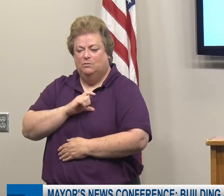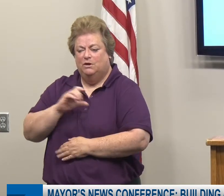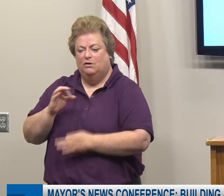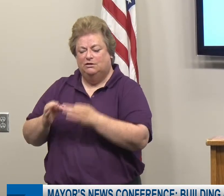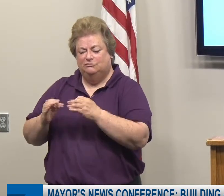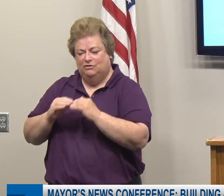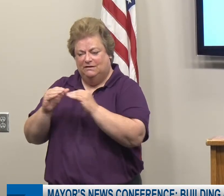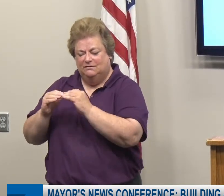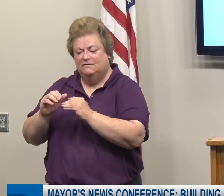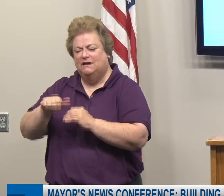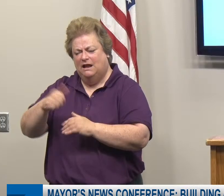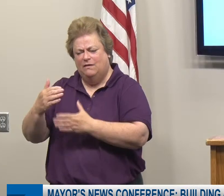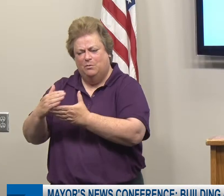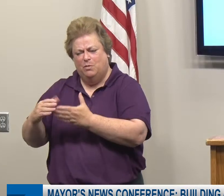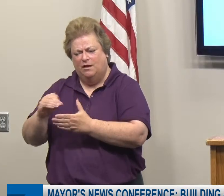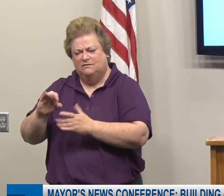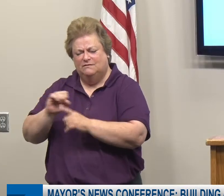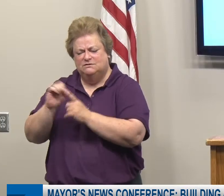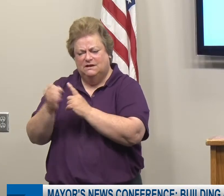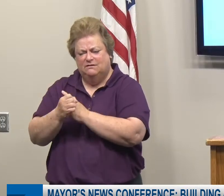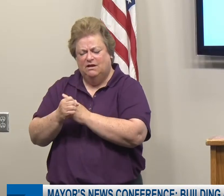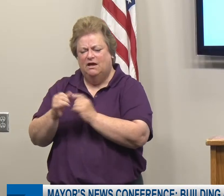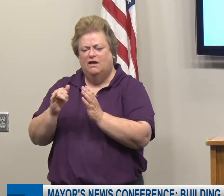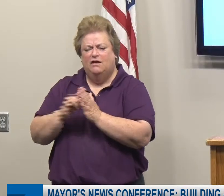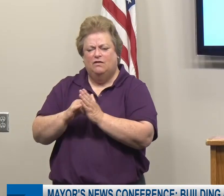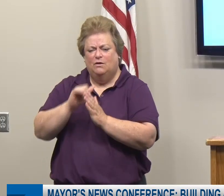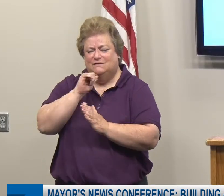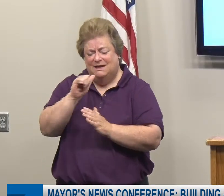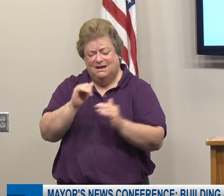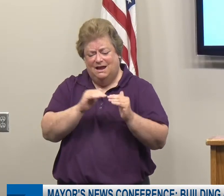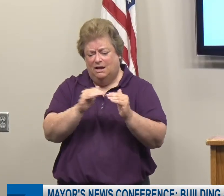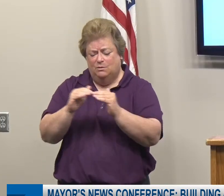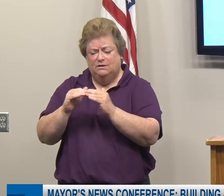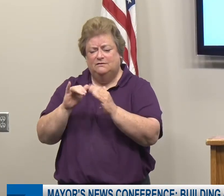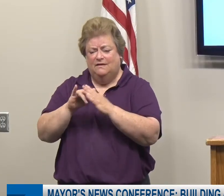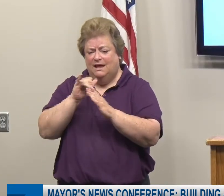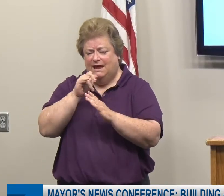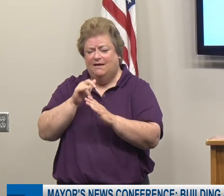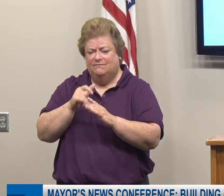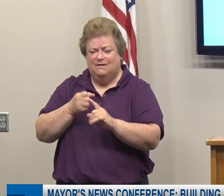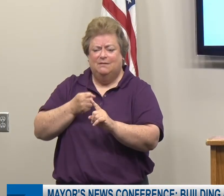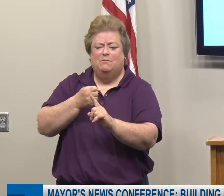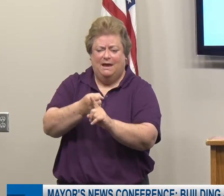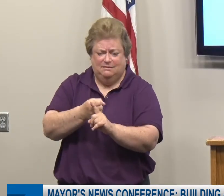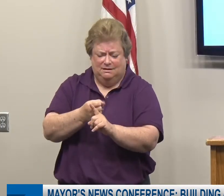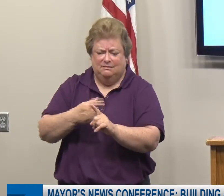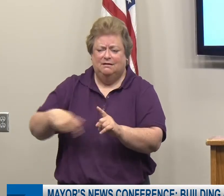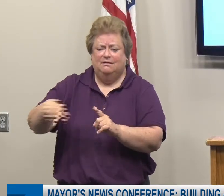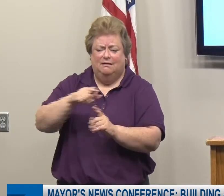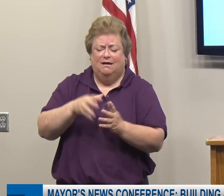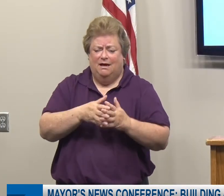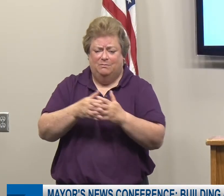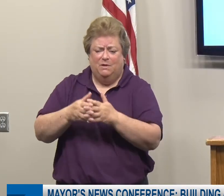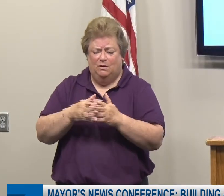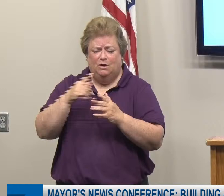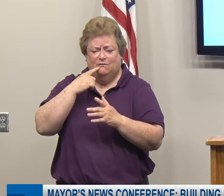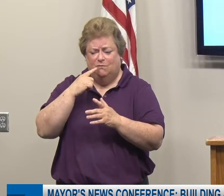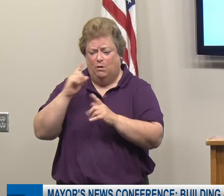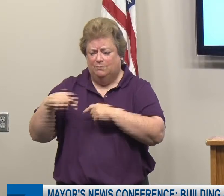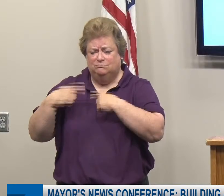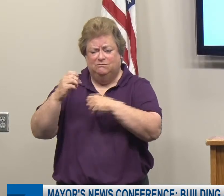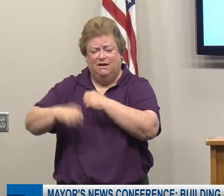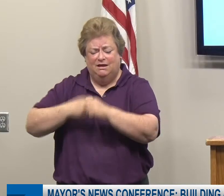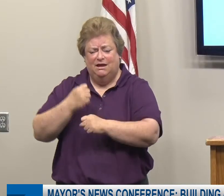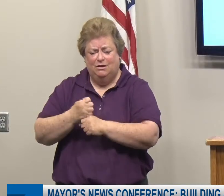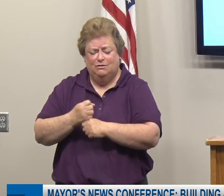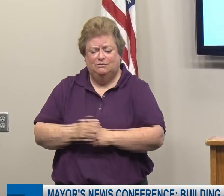other facets of society, inequities that have plagued America for generations. That said, we want to be clear